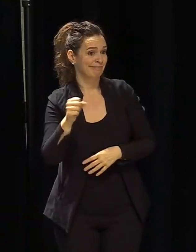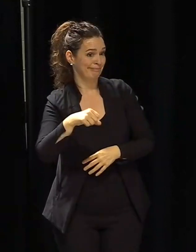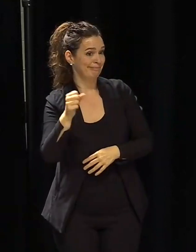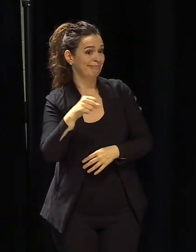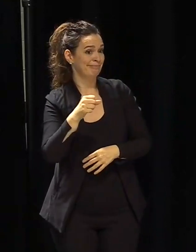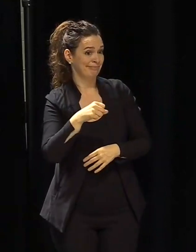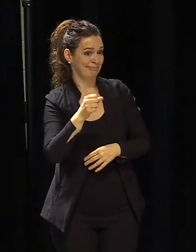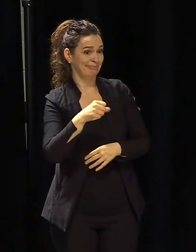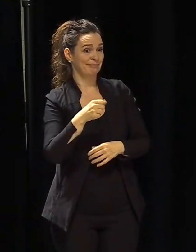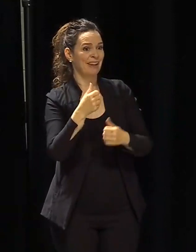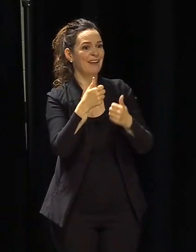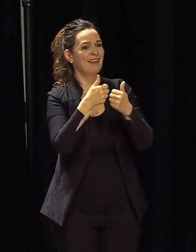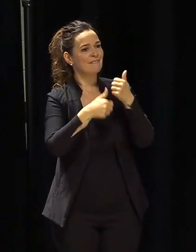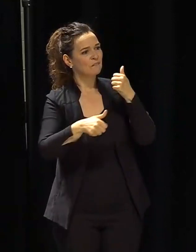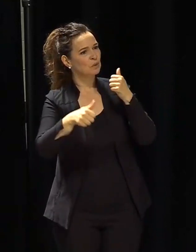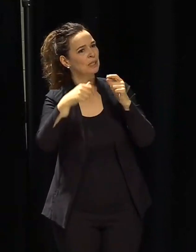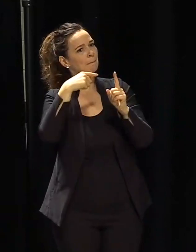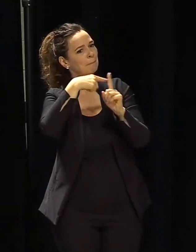to find out,